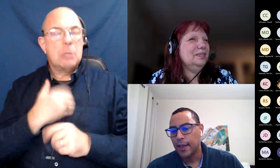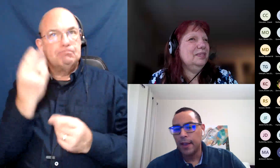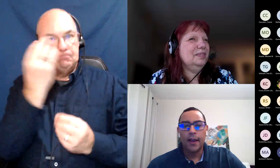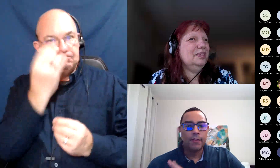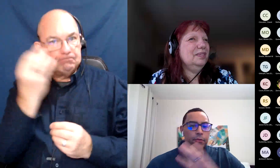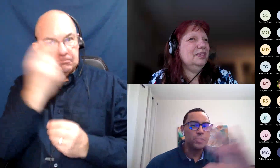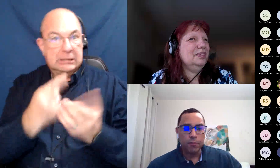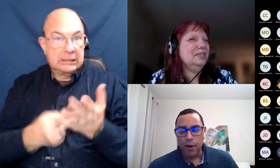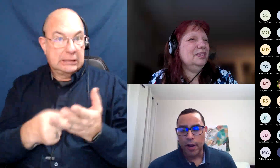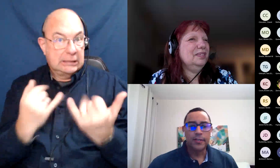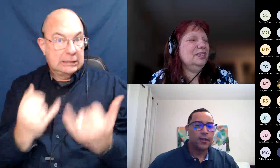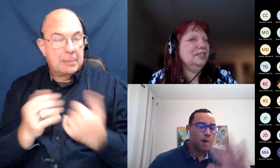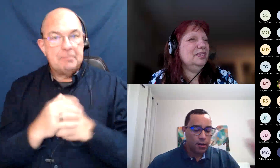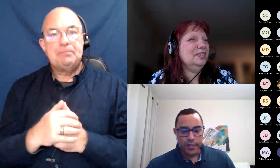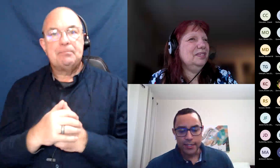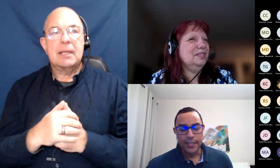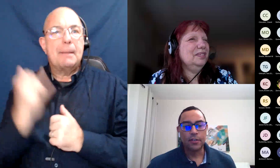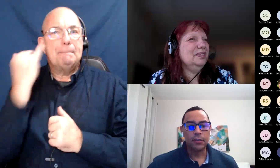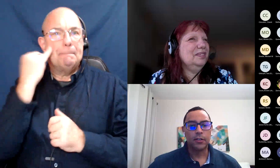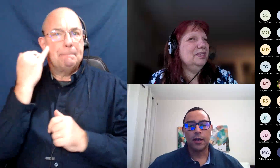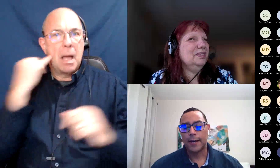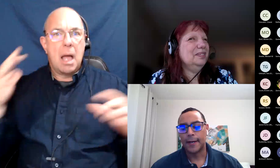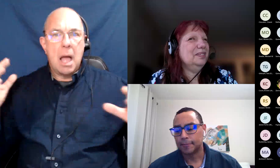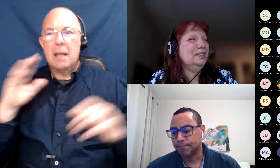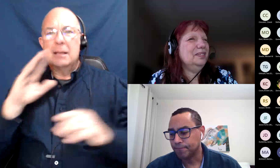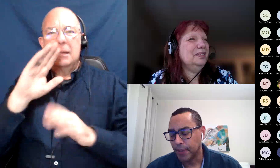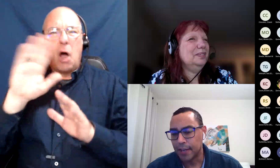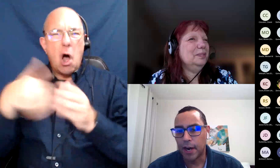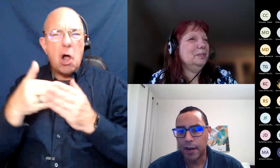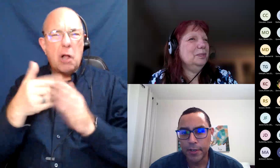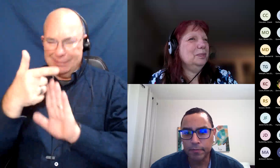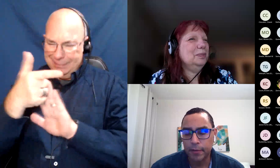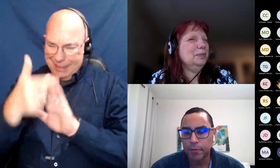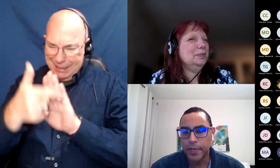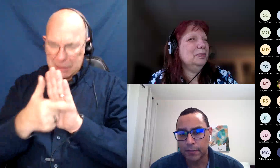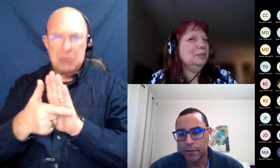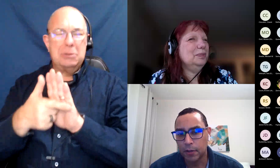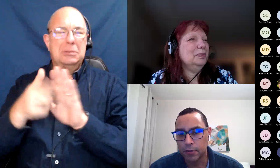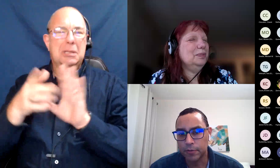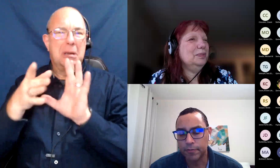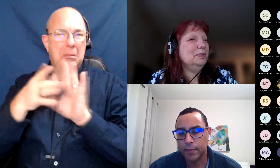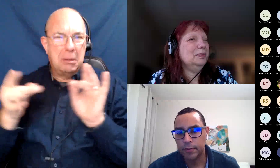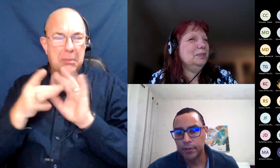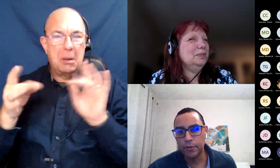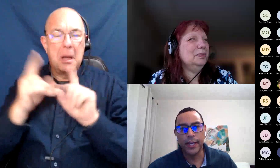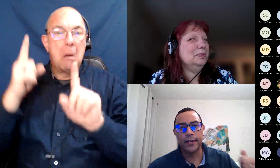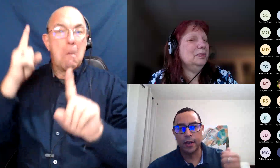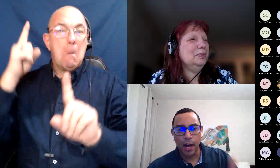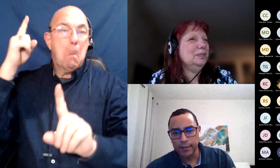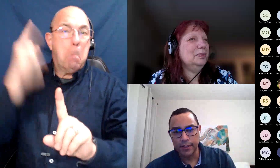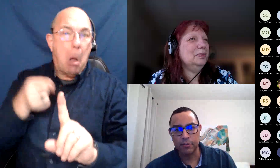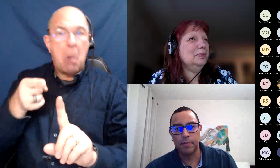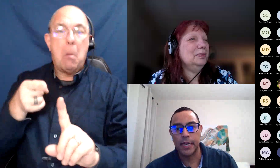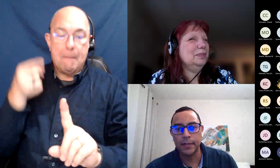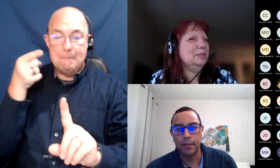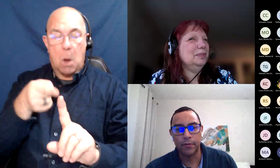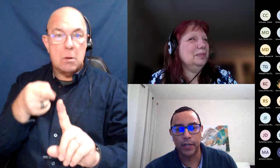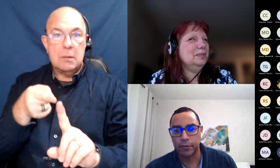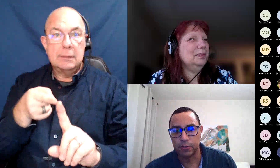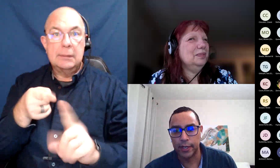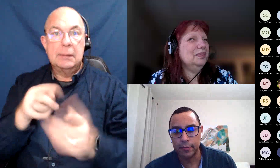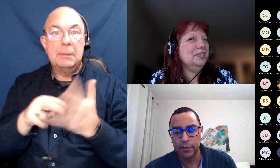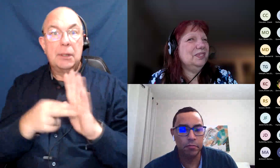today. If we summarize all this legal environment, it would be as follows. You cannot